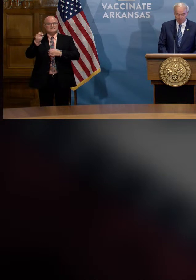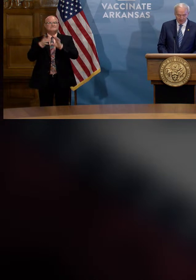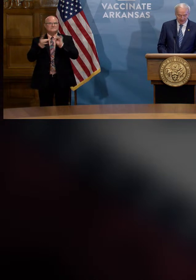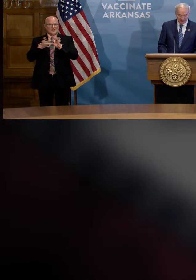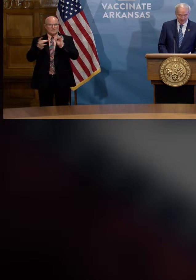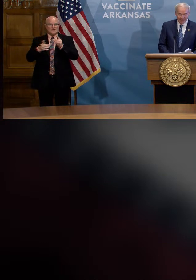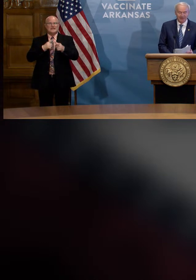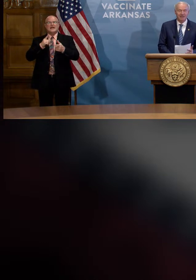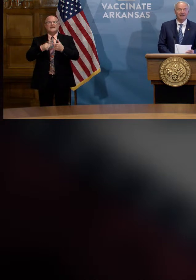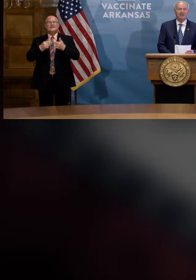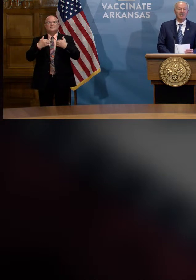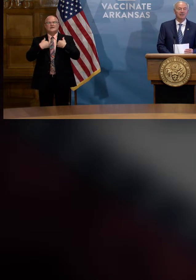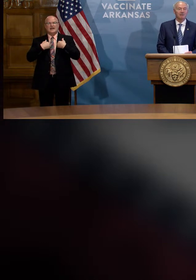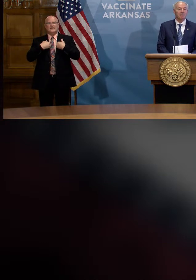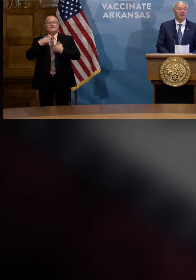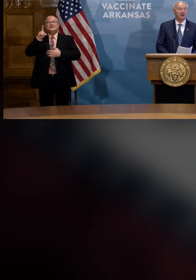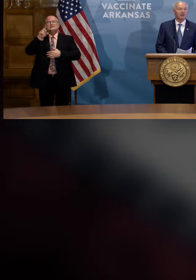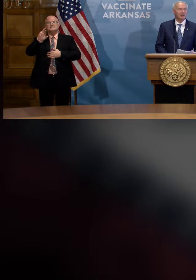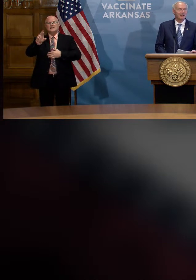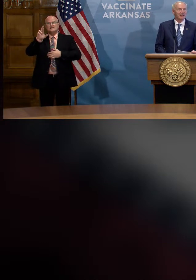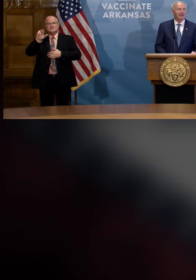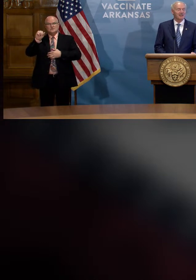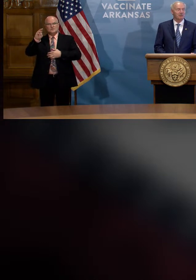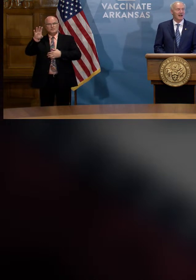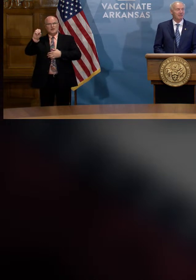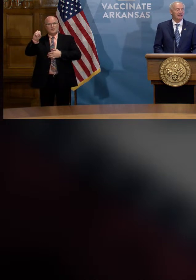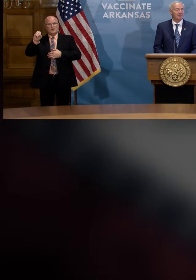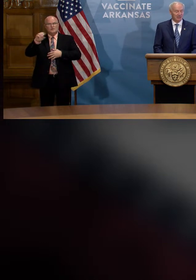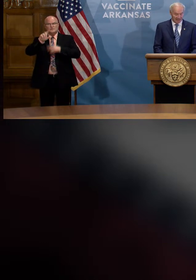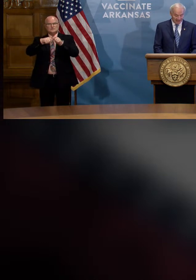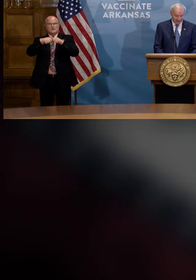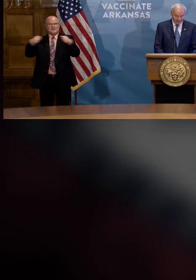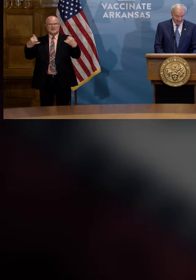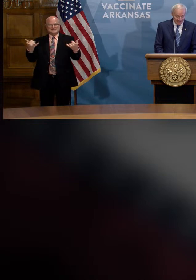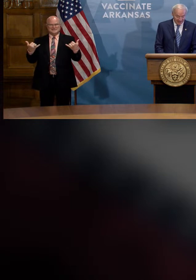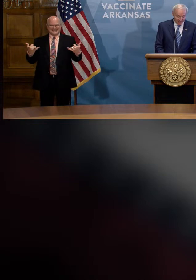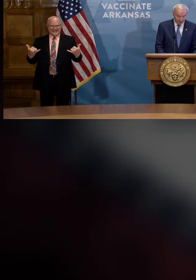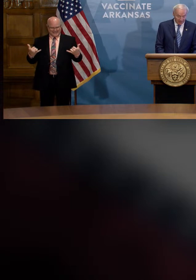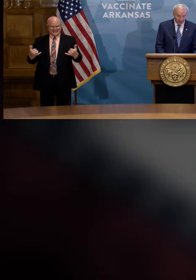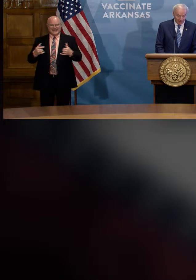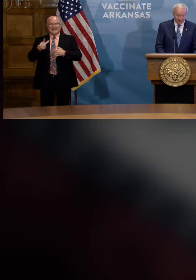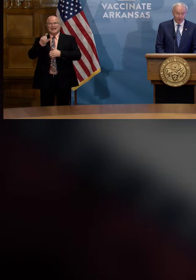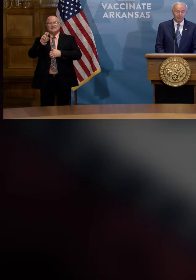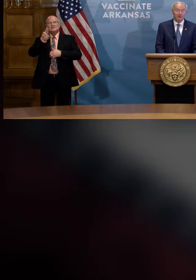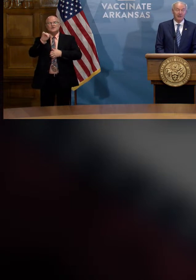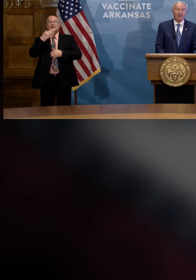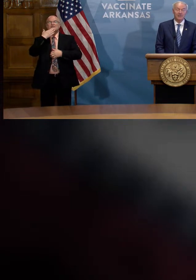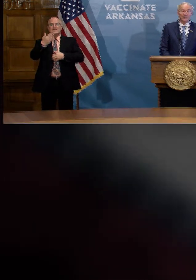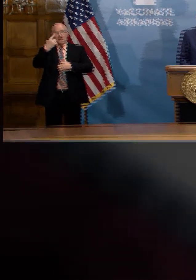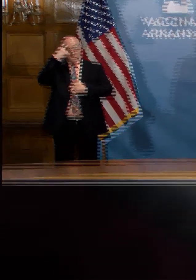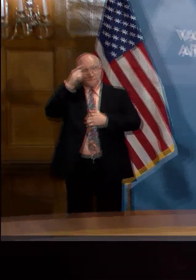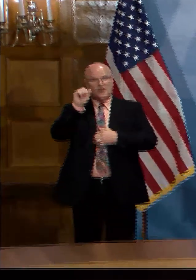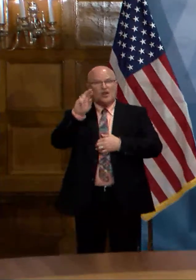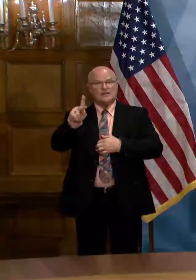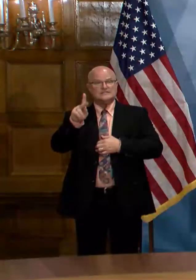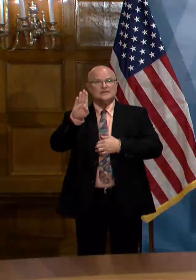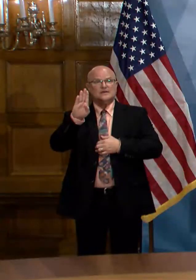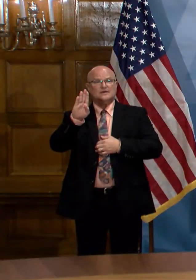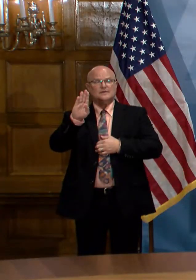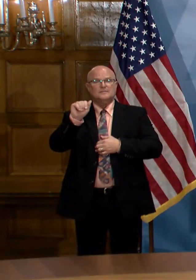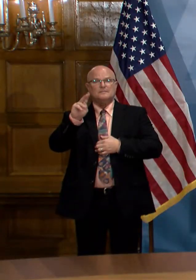and then we'll bring back Dr. Romero to wrap it up today. And Lori, I want to thank you for the Arkansas